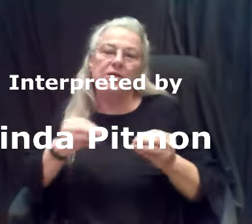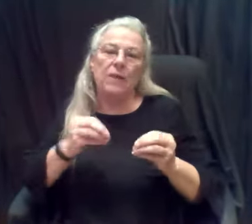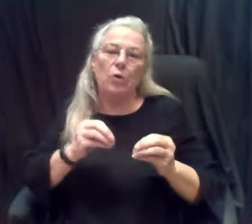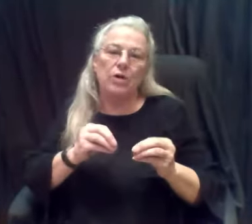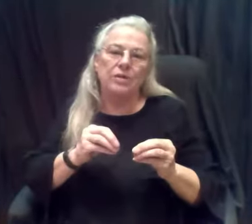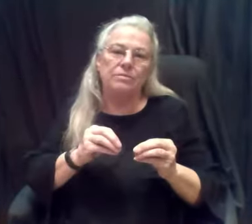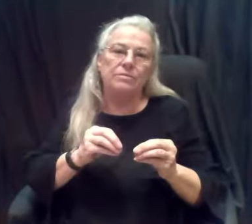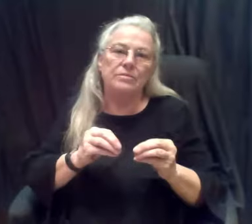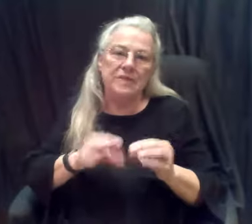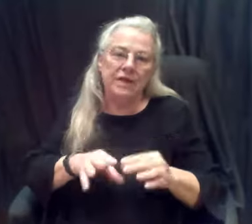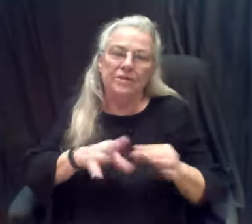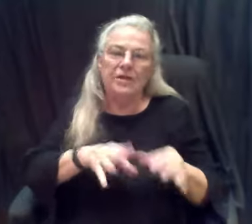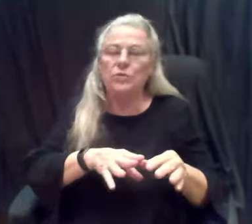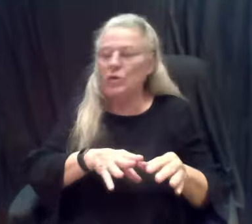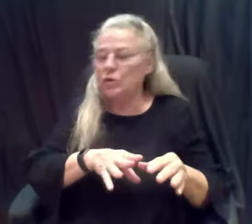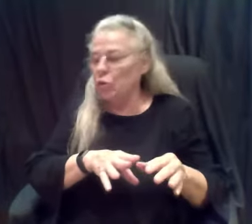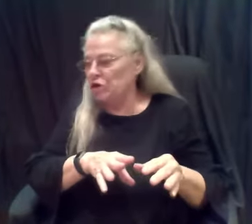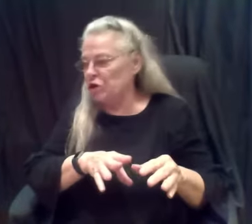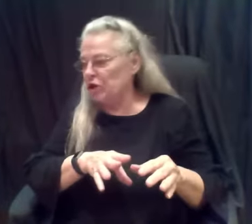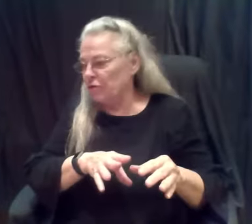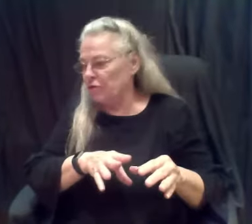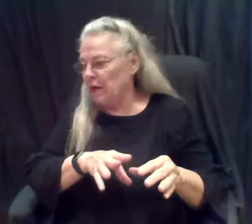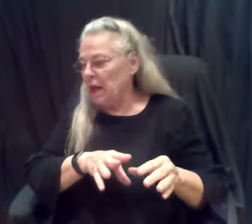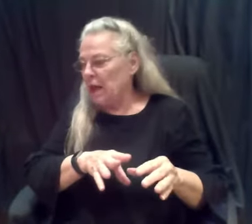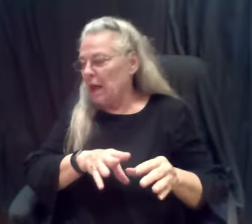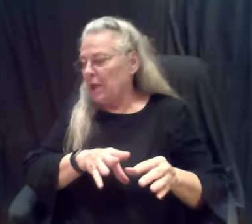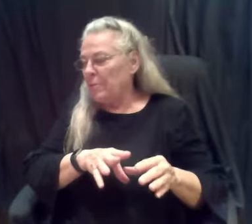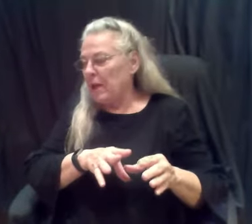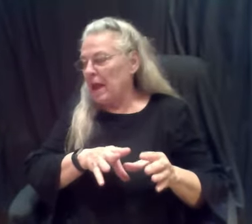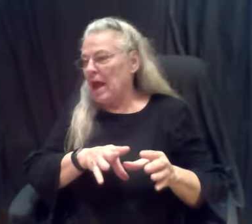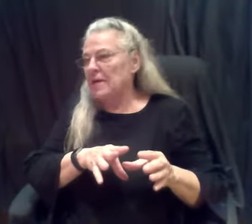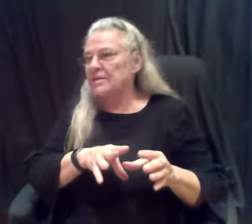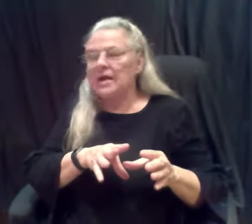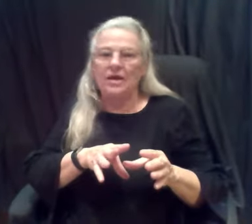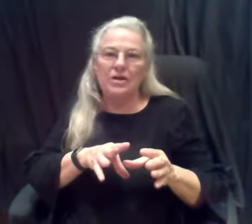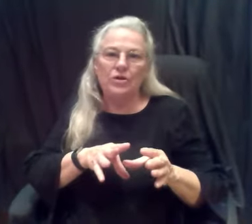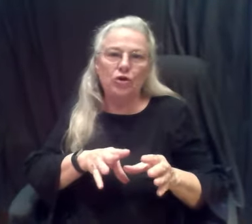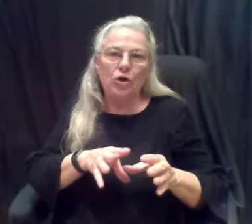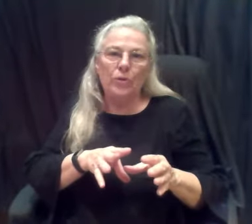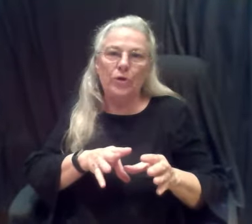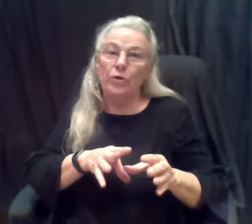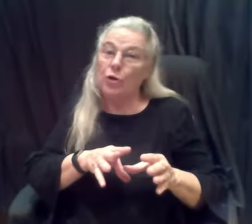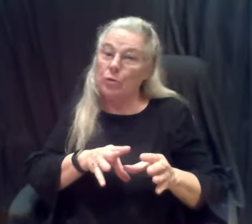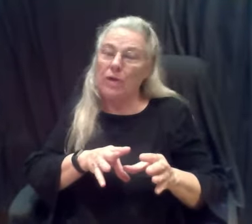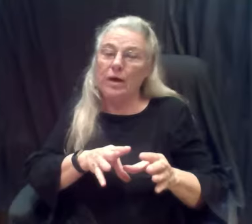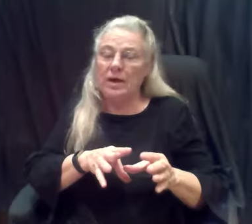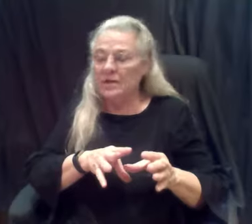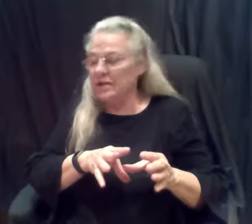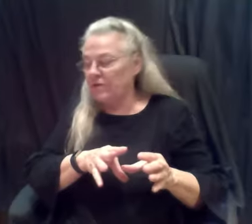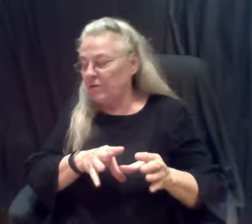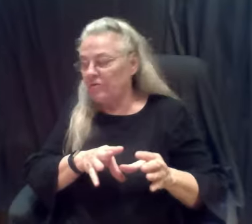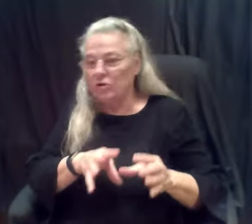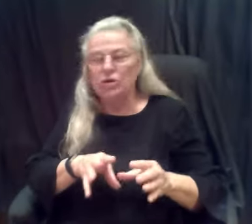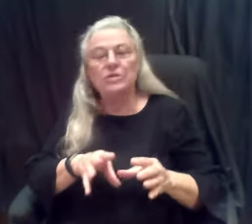going to gear this one toward children. But as an interpreter, you may run into different versions